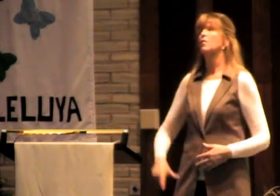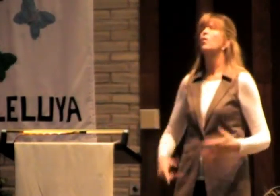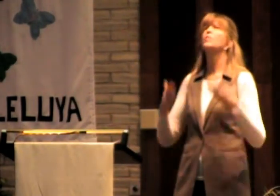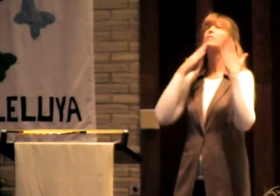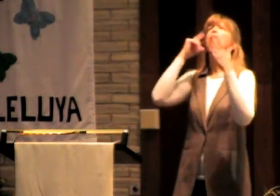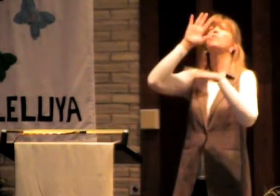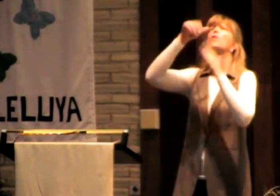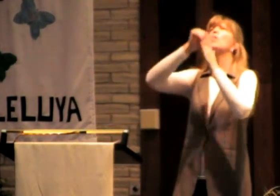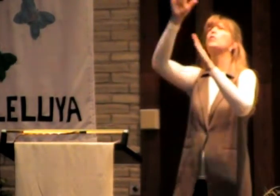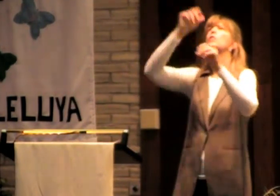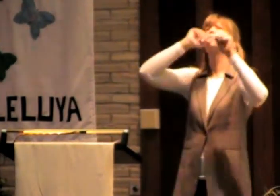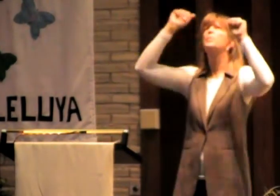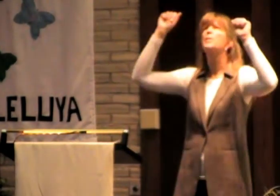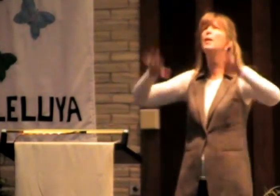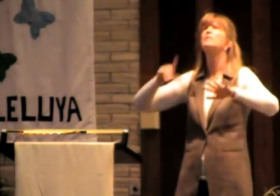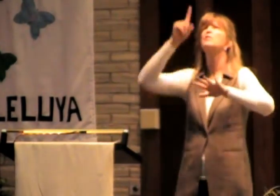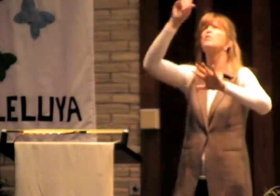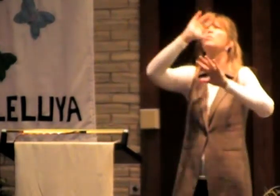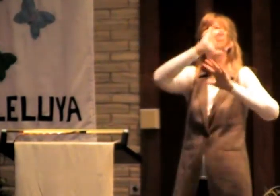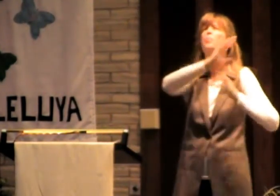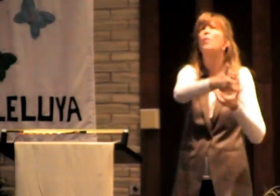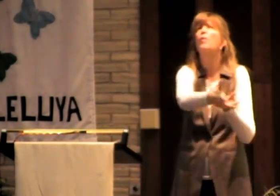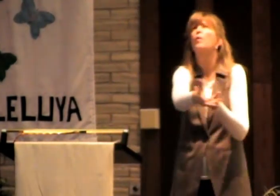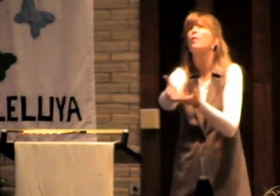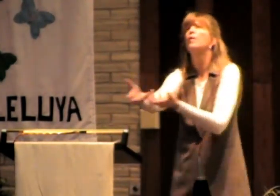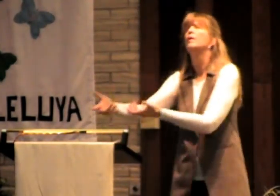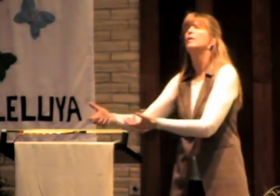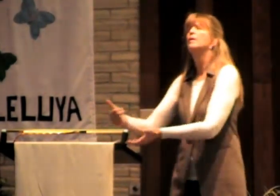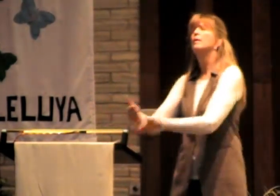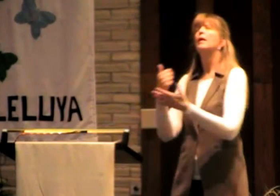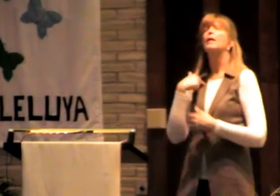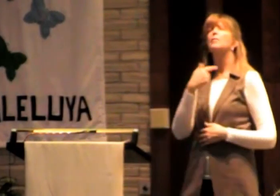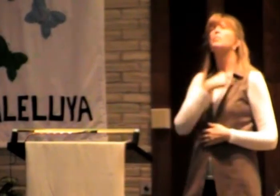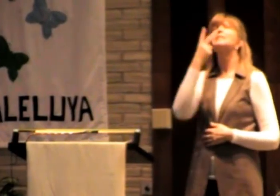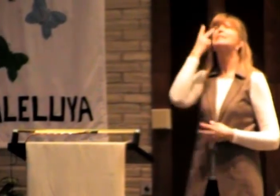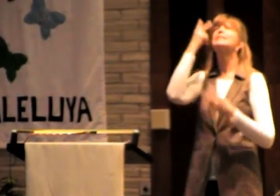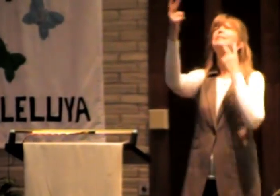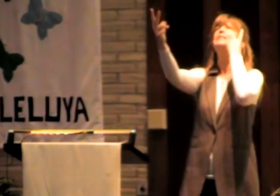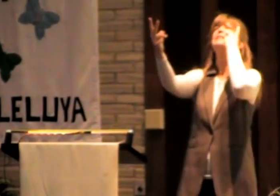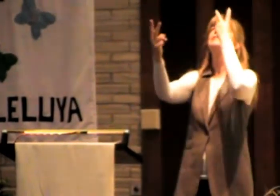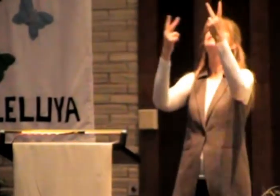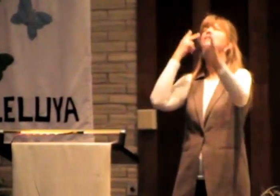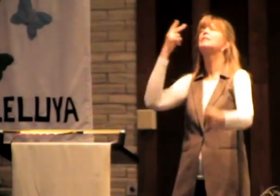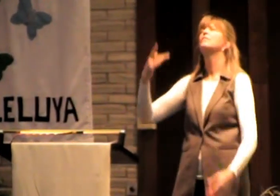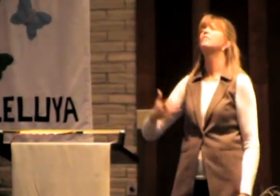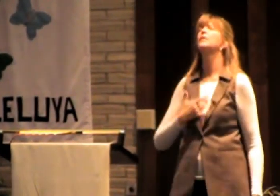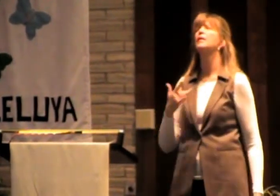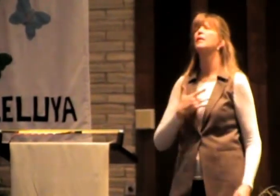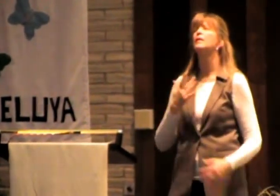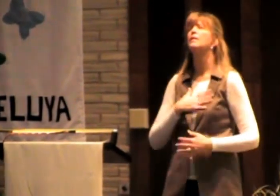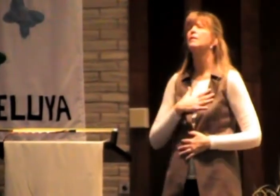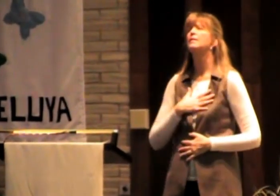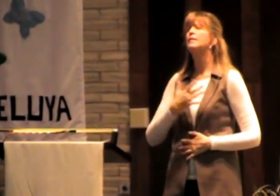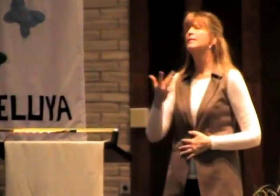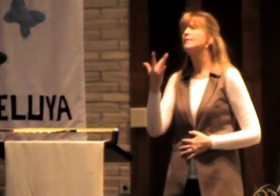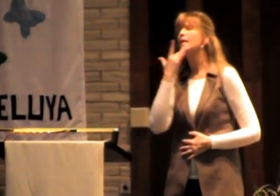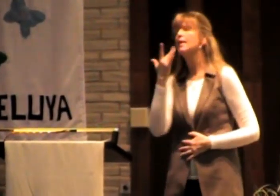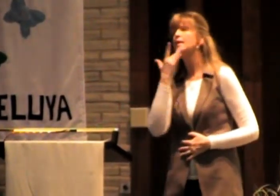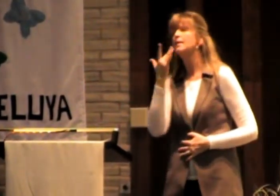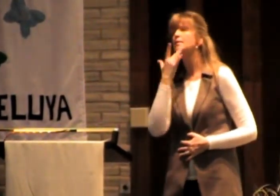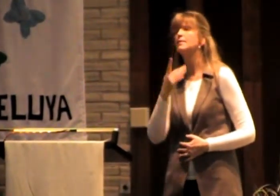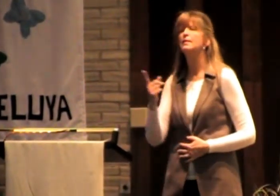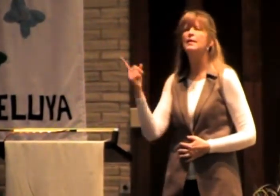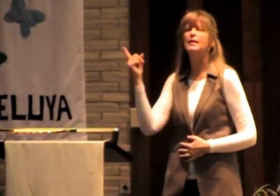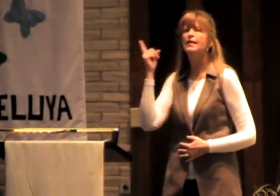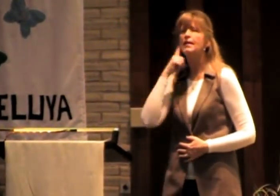Father, thank you so much for this day. Lord, your blessings have just been poured out on all of us. And we can see that,